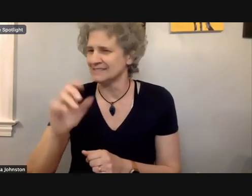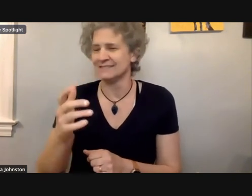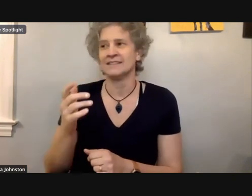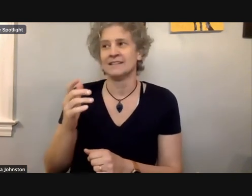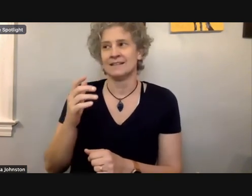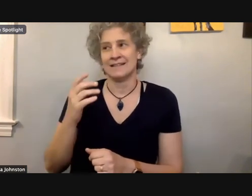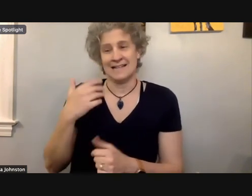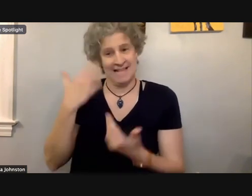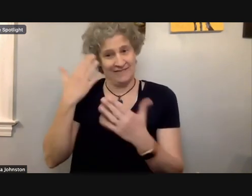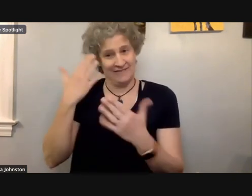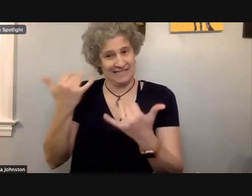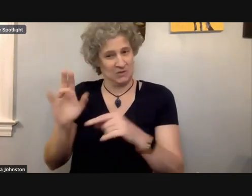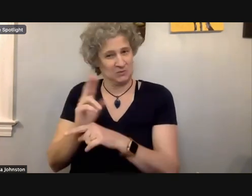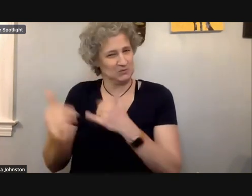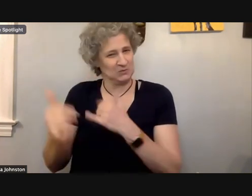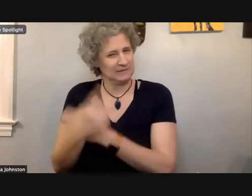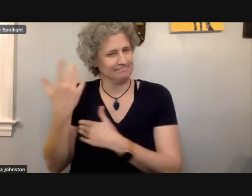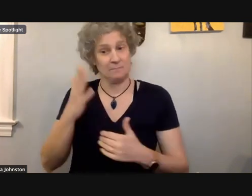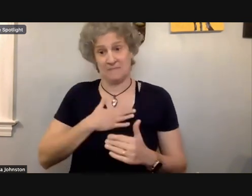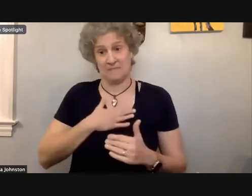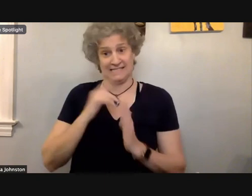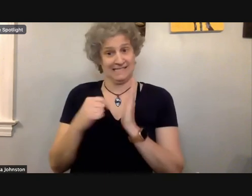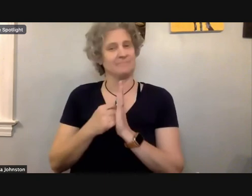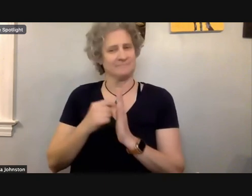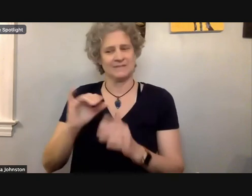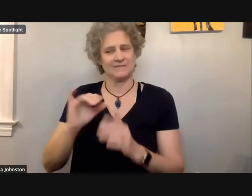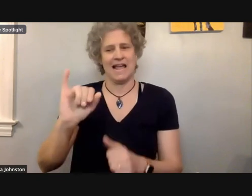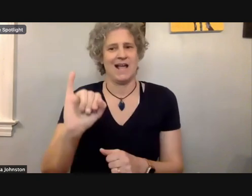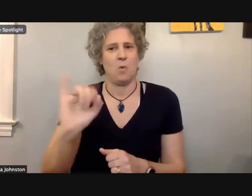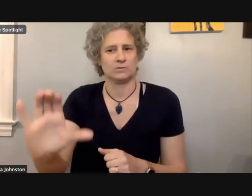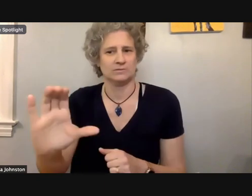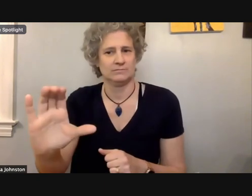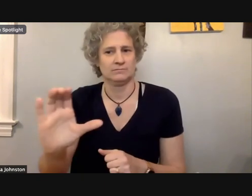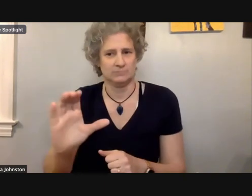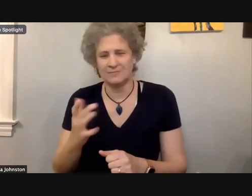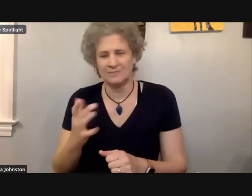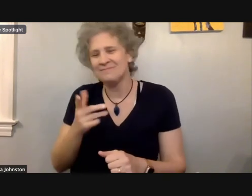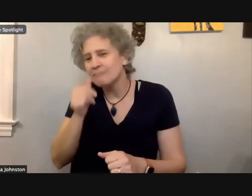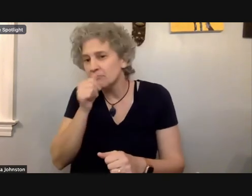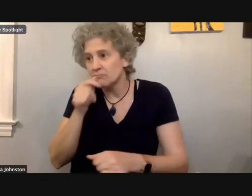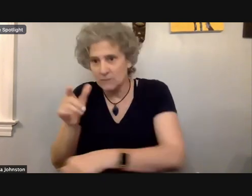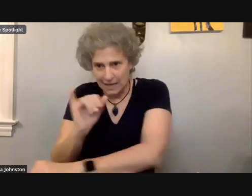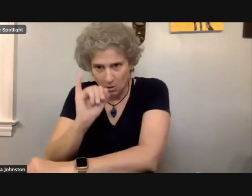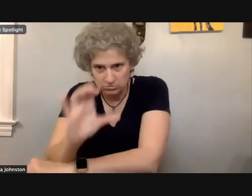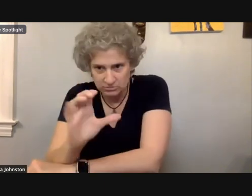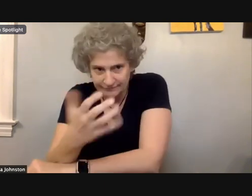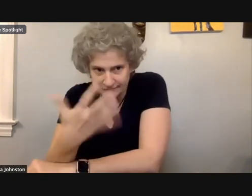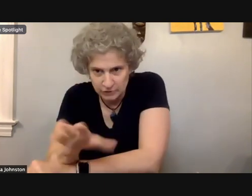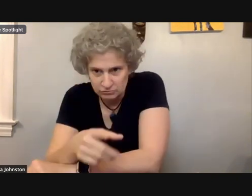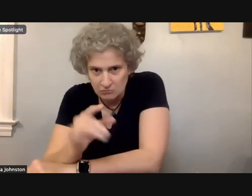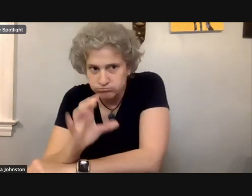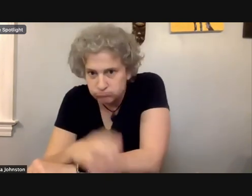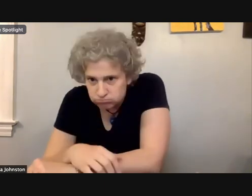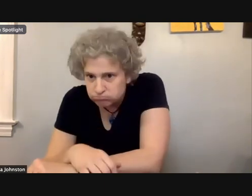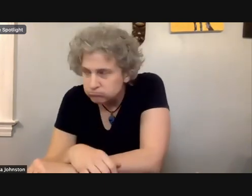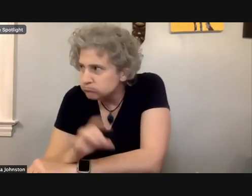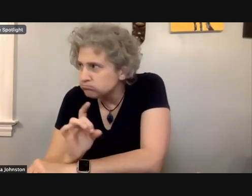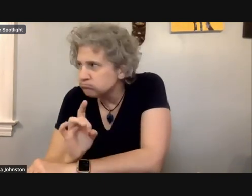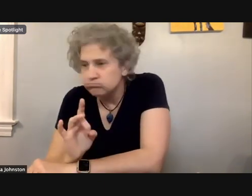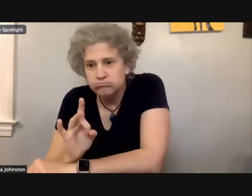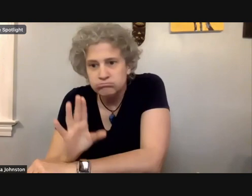Intercourse. I don't even know if this is still used today. my time, they would sign like